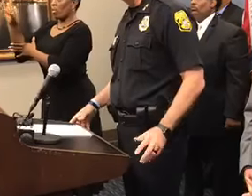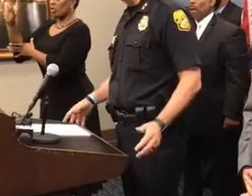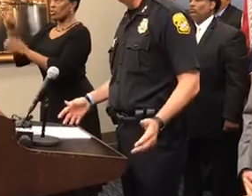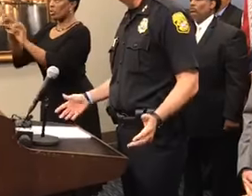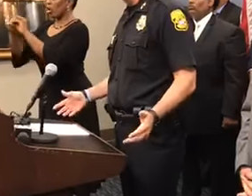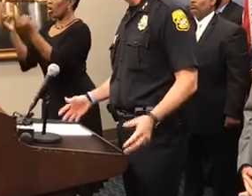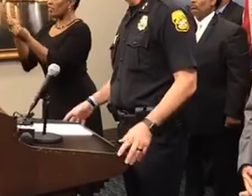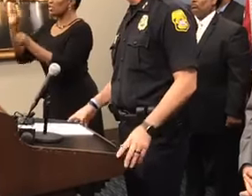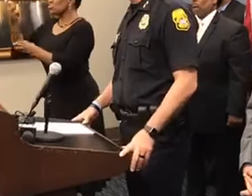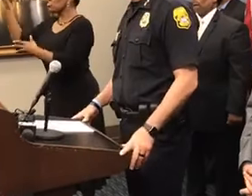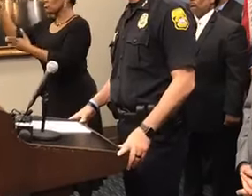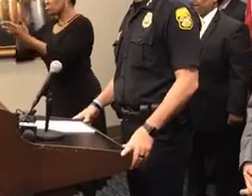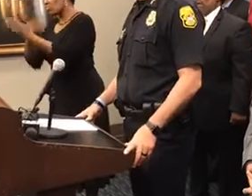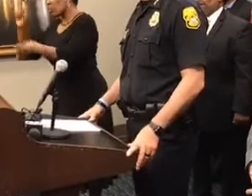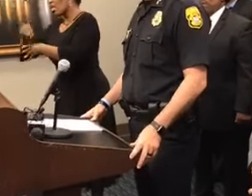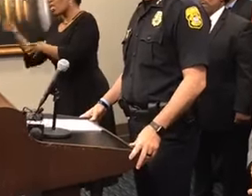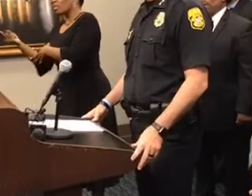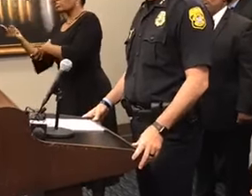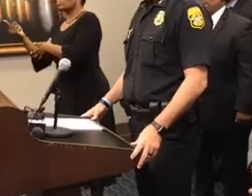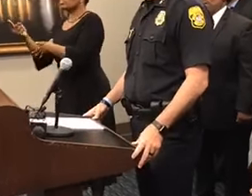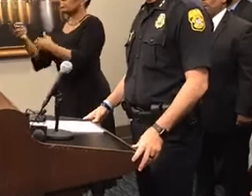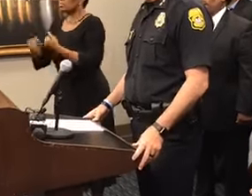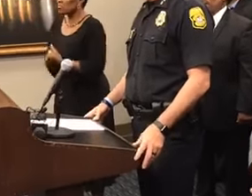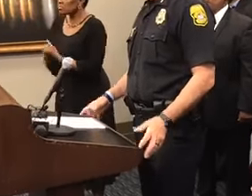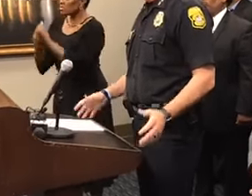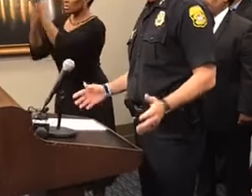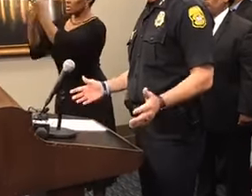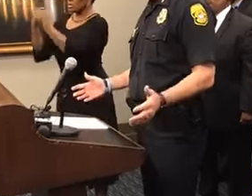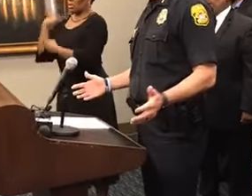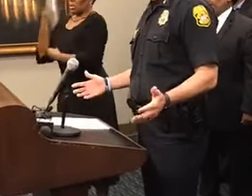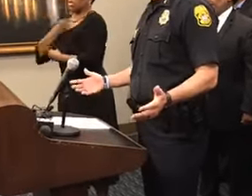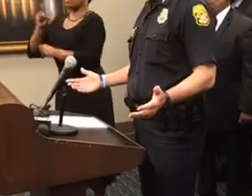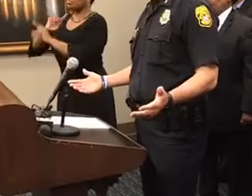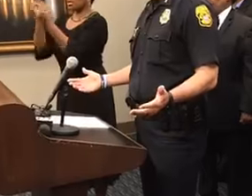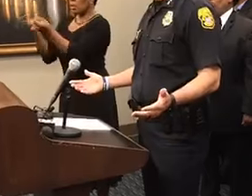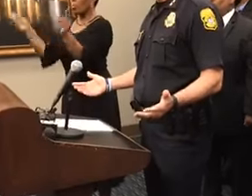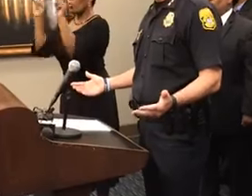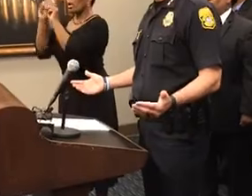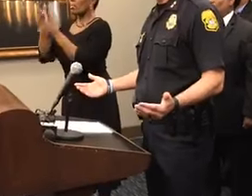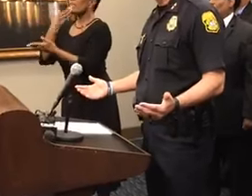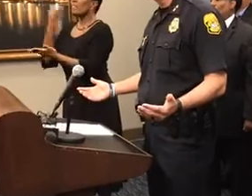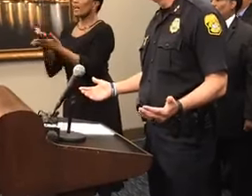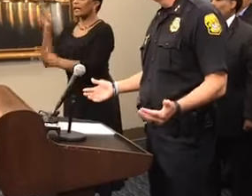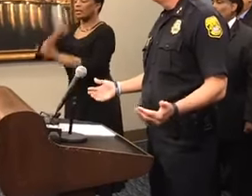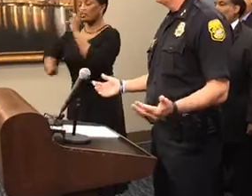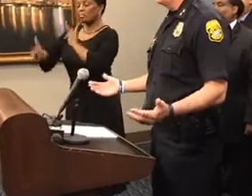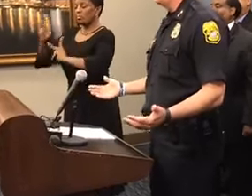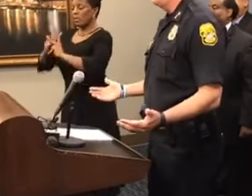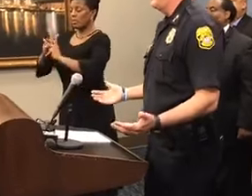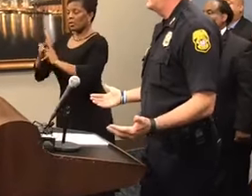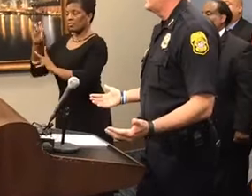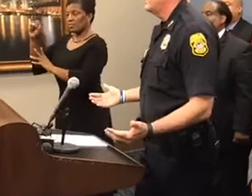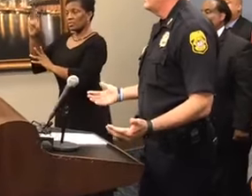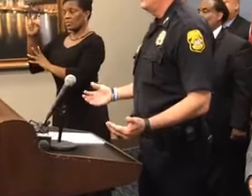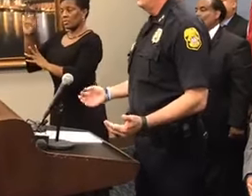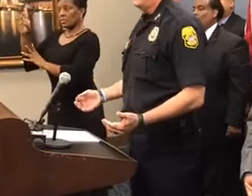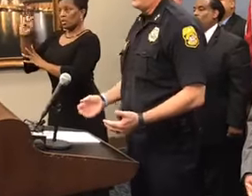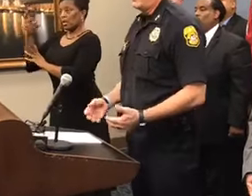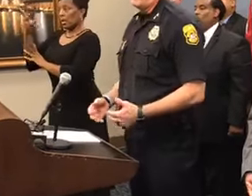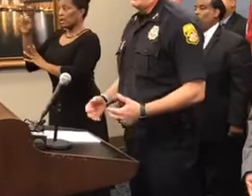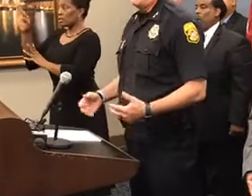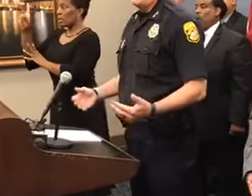and several other law enforcement agencies have been assisting us. But more importantly, I would like to thank the people of Seminole Heights,